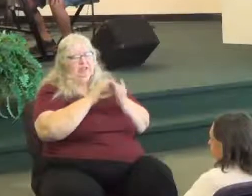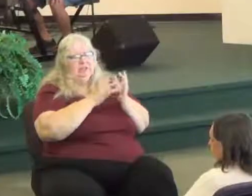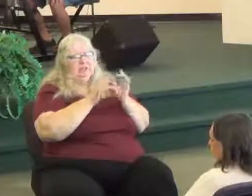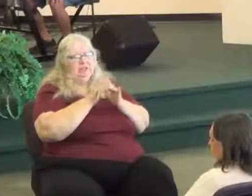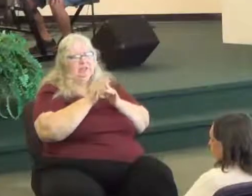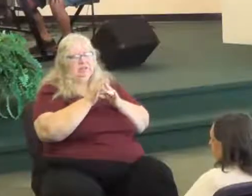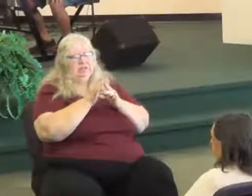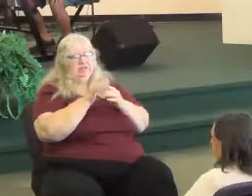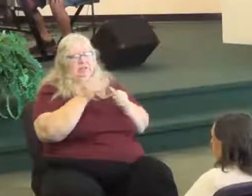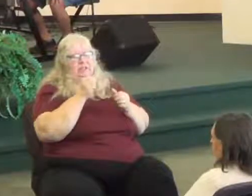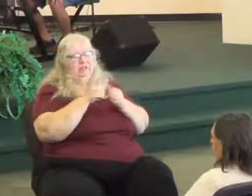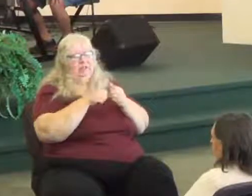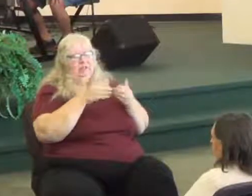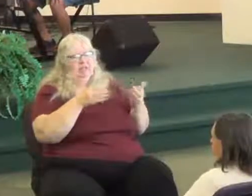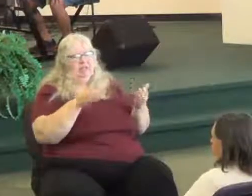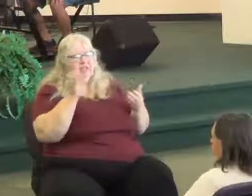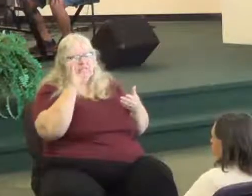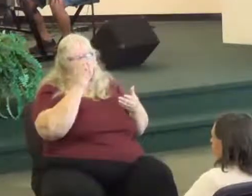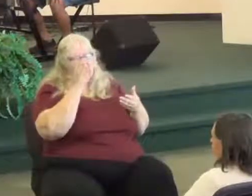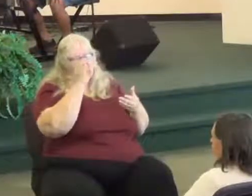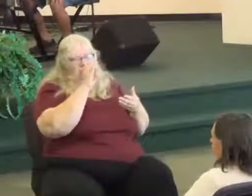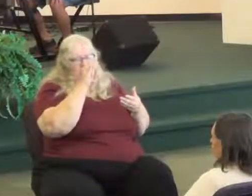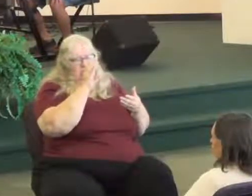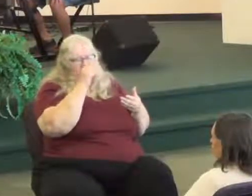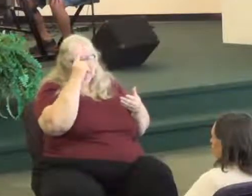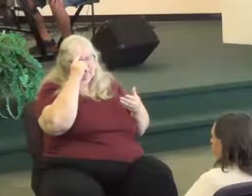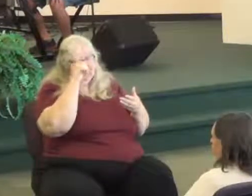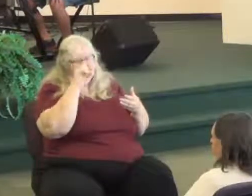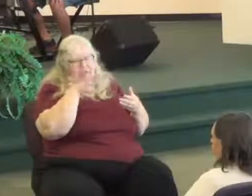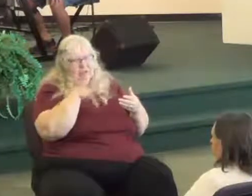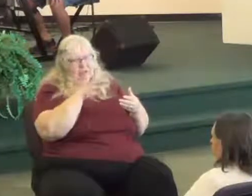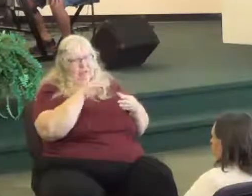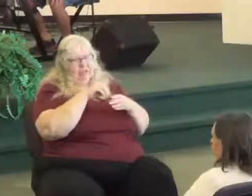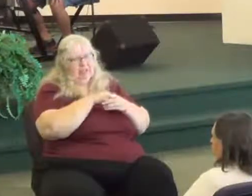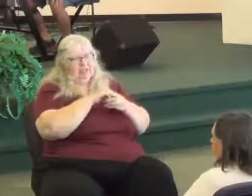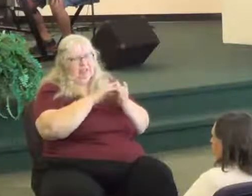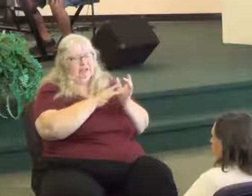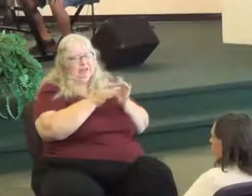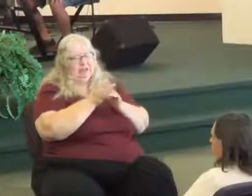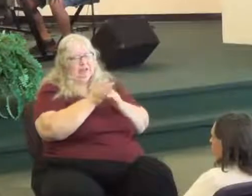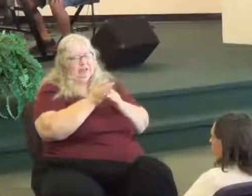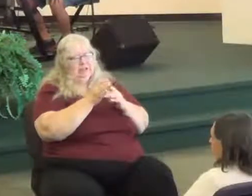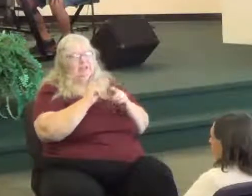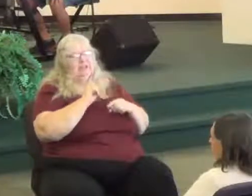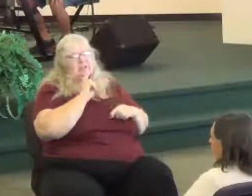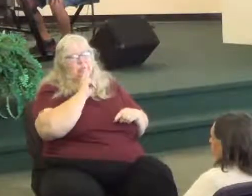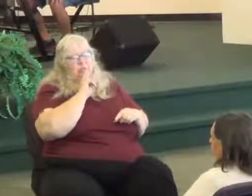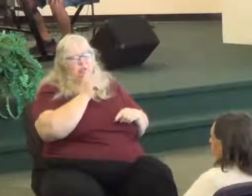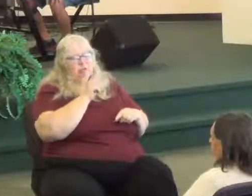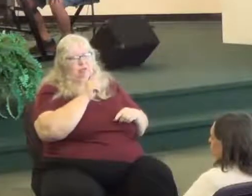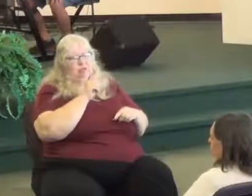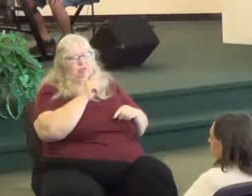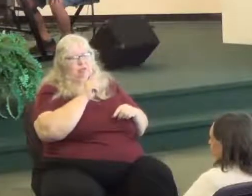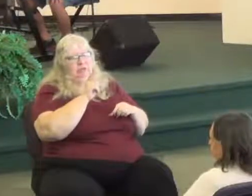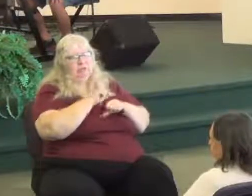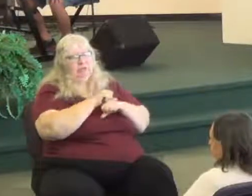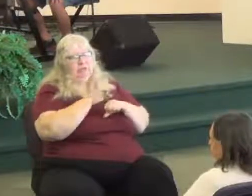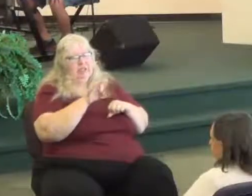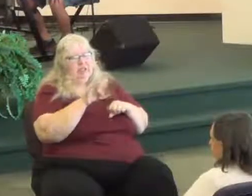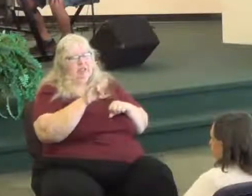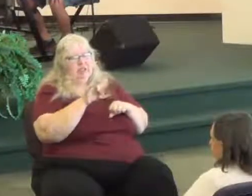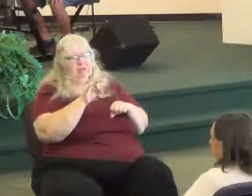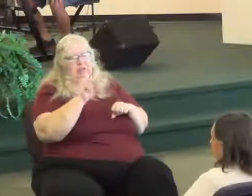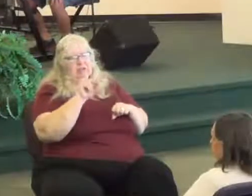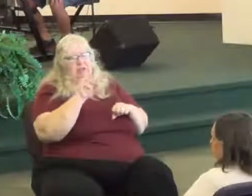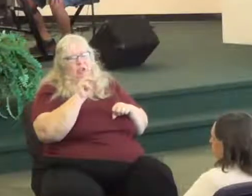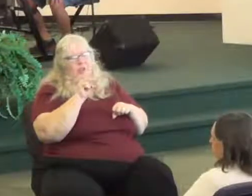looking for. I put it up there long enough I forgot now. But it's the truth. And I went to take it down yesterday and I thought, no, I'm